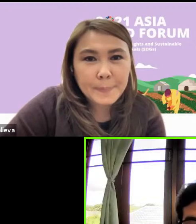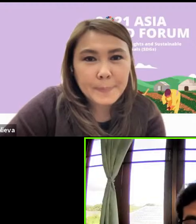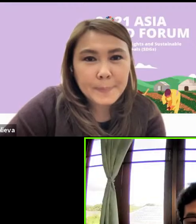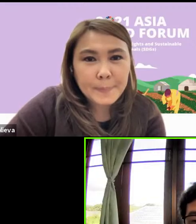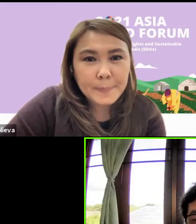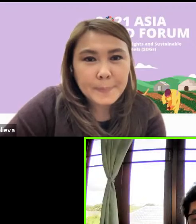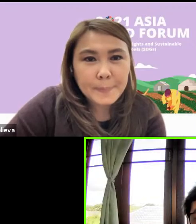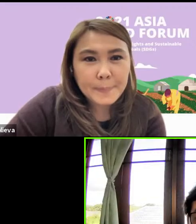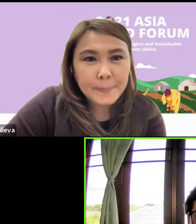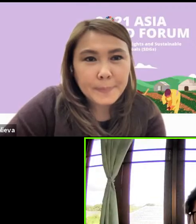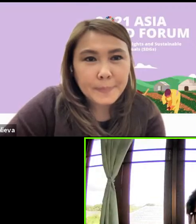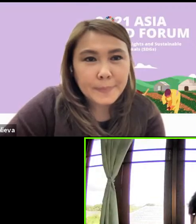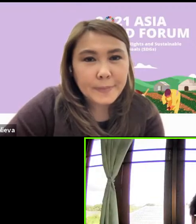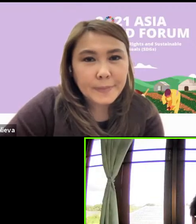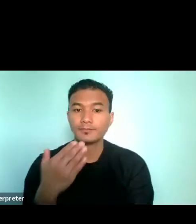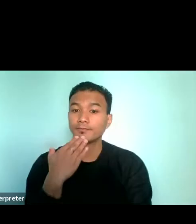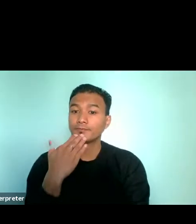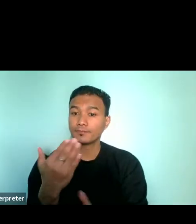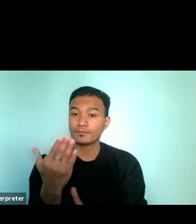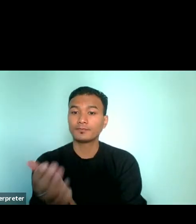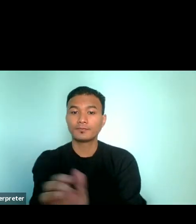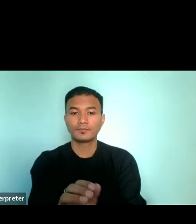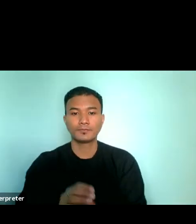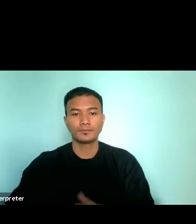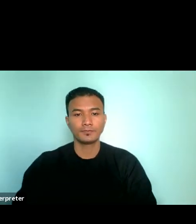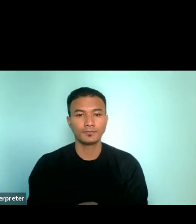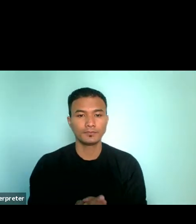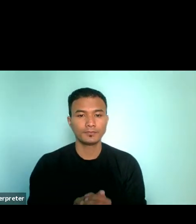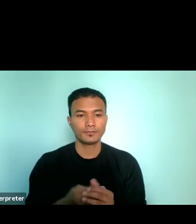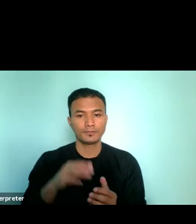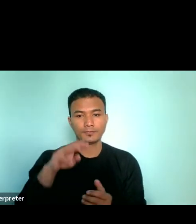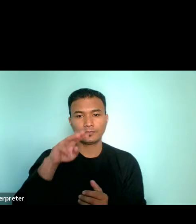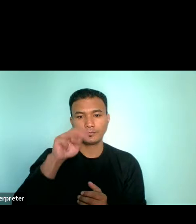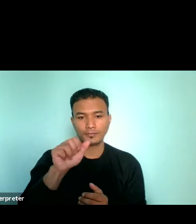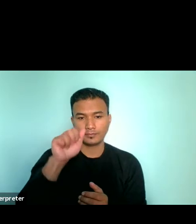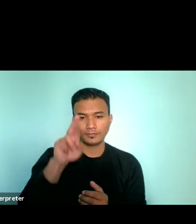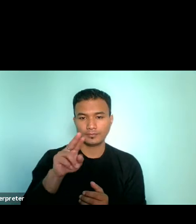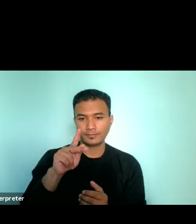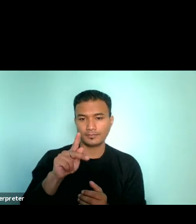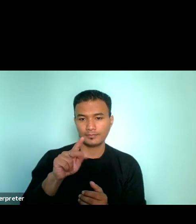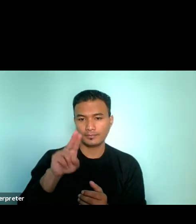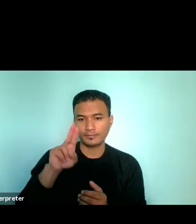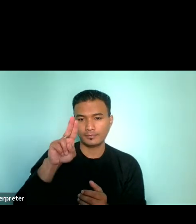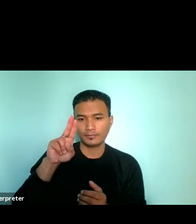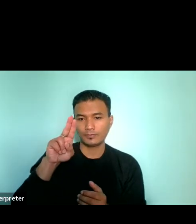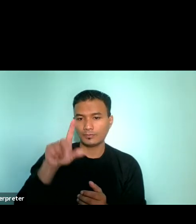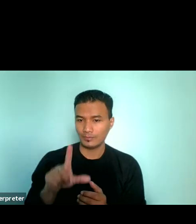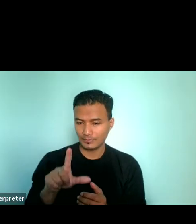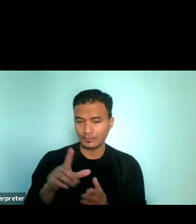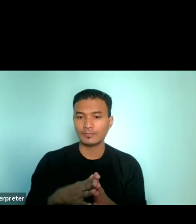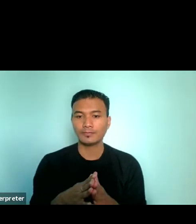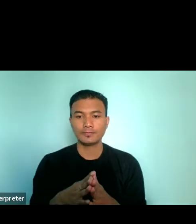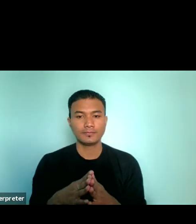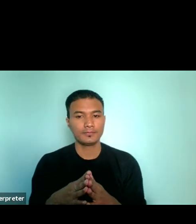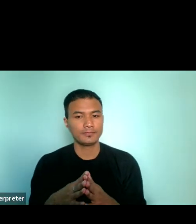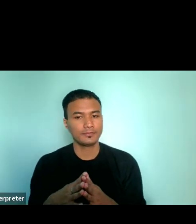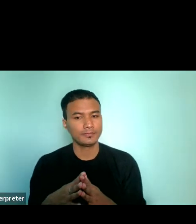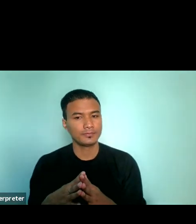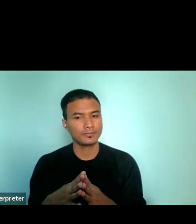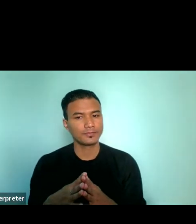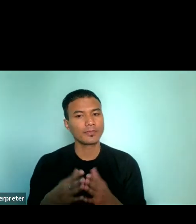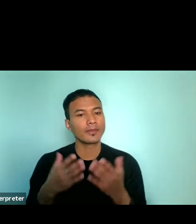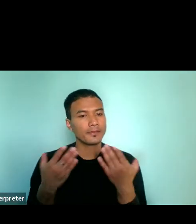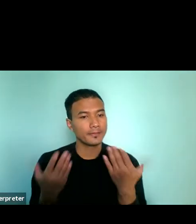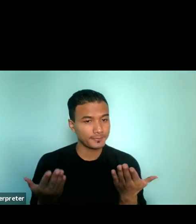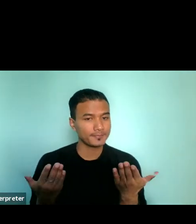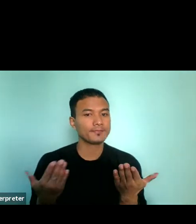Okay, yeah, thank you very much, Marco, for the introduction. Well,